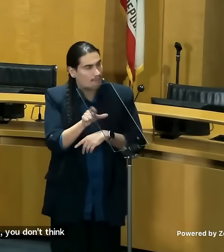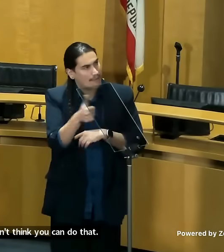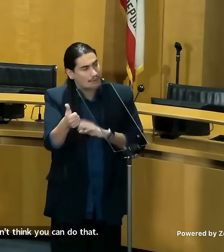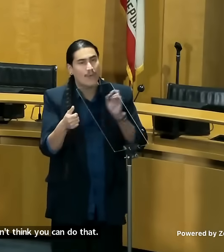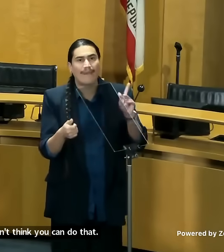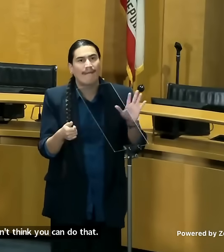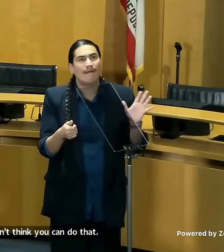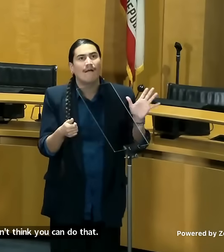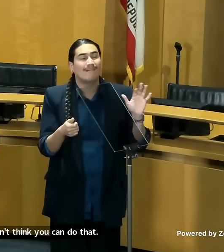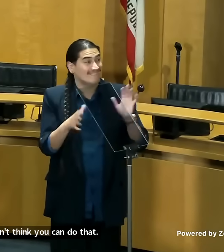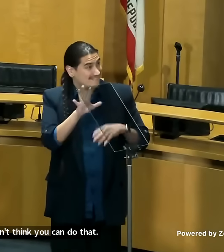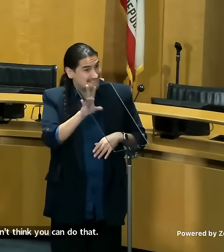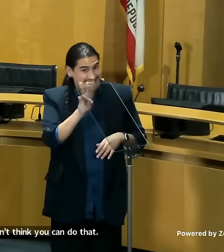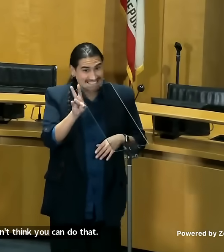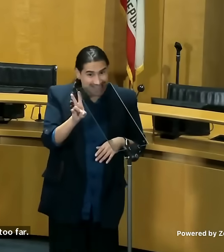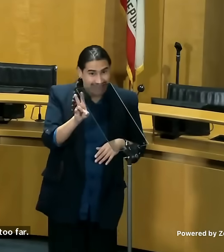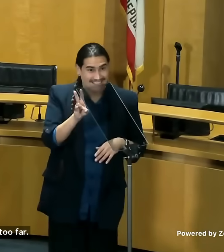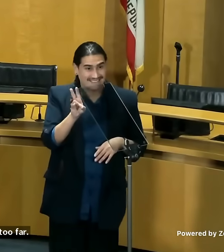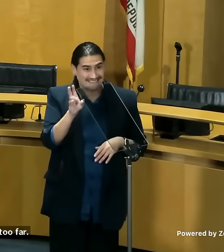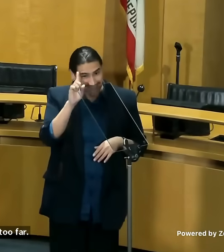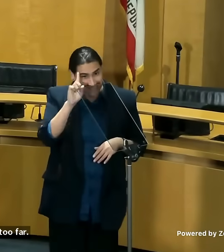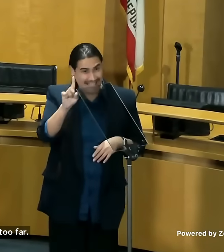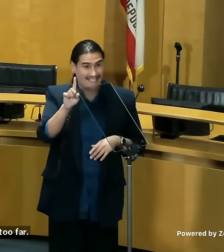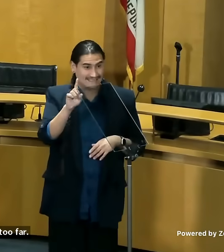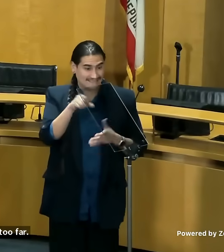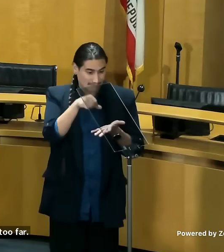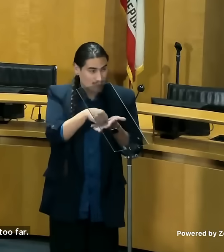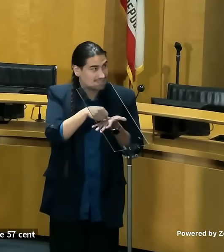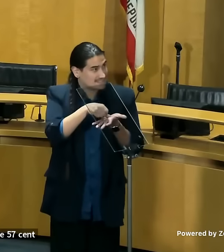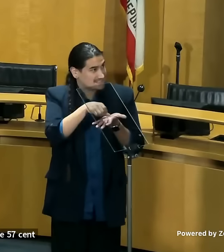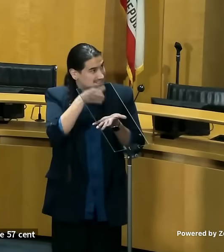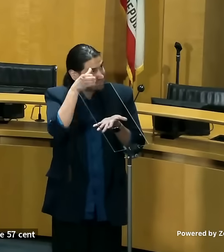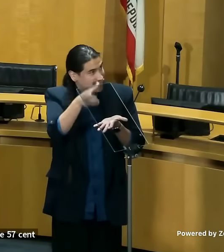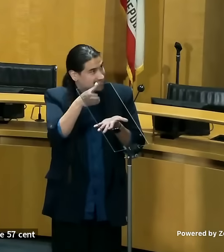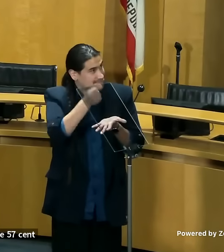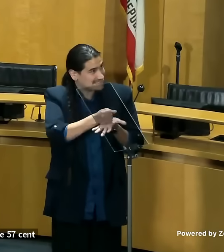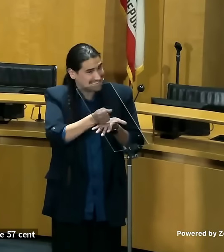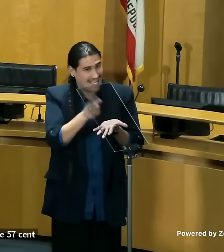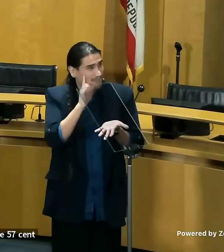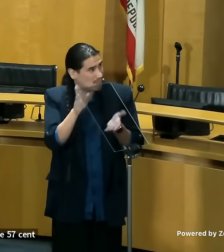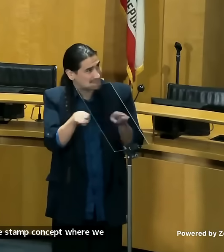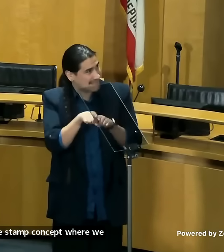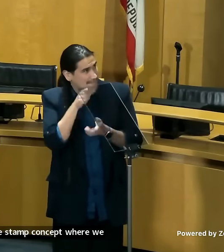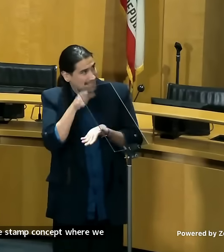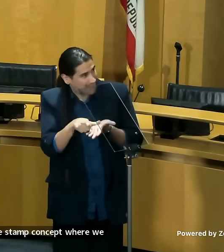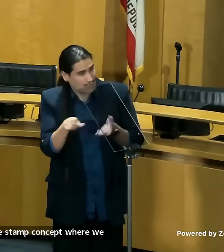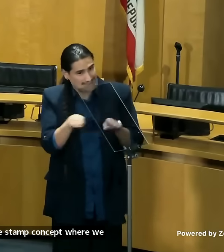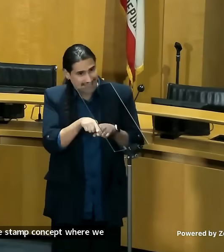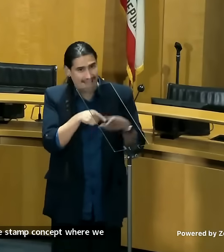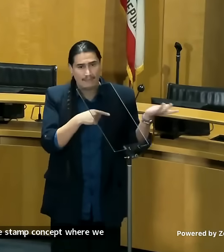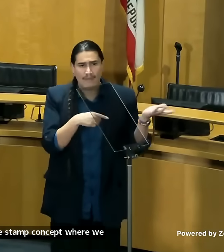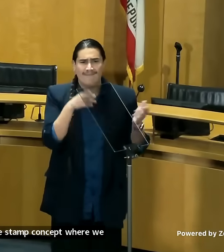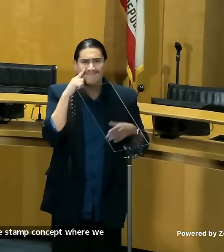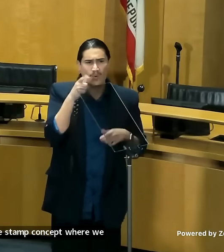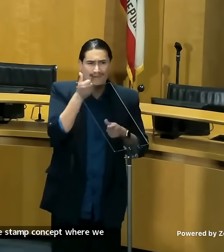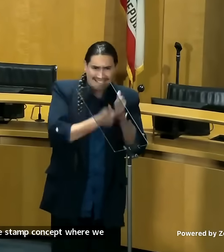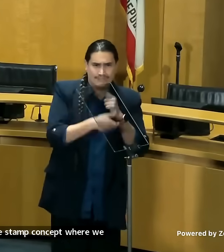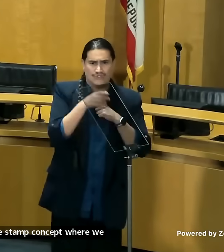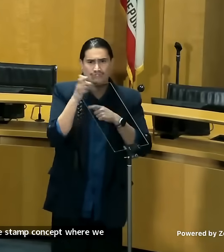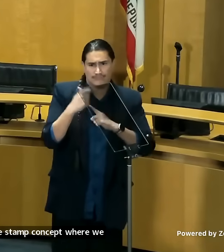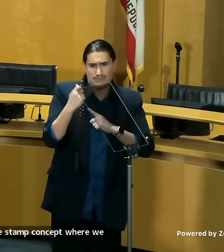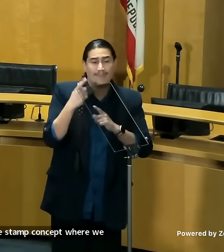What about the 57-cent postage stamp concept where we get that per subscriber